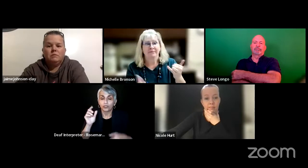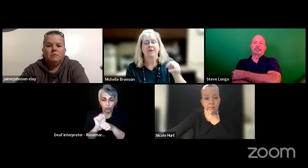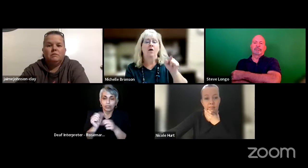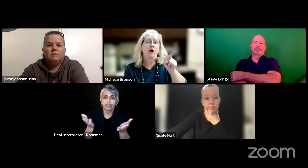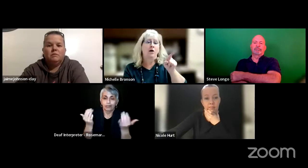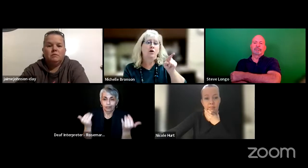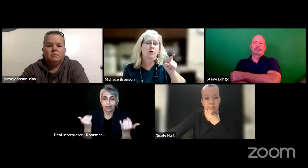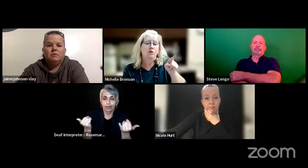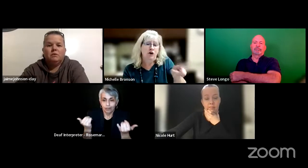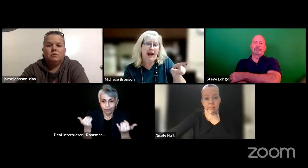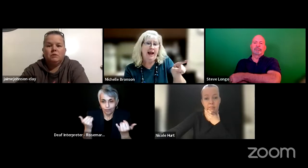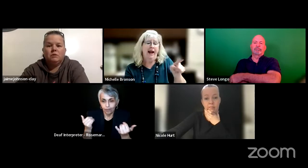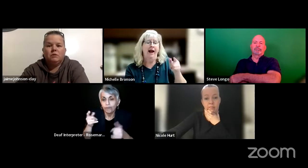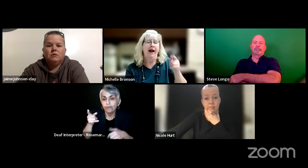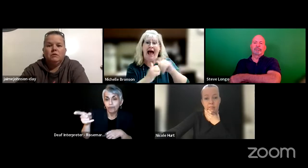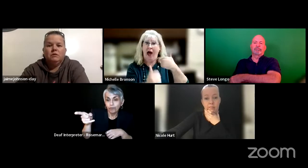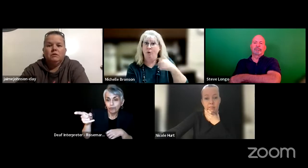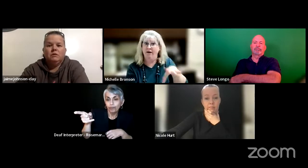today.